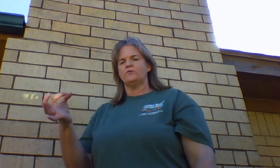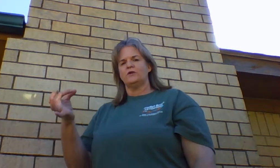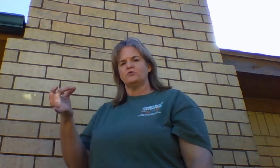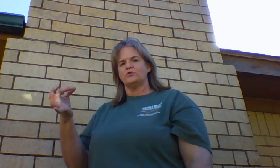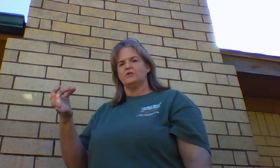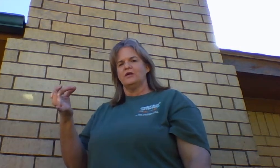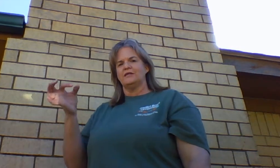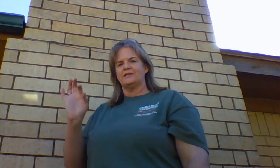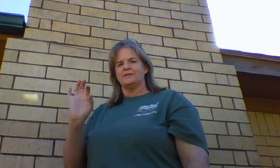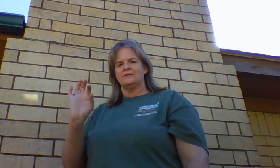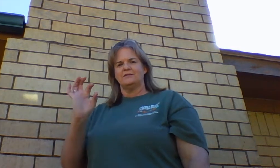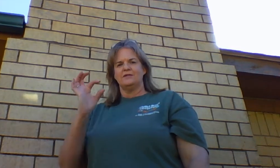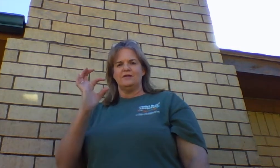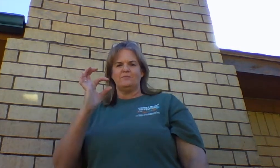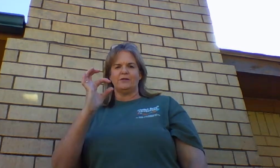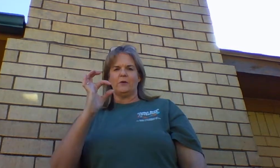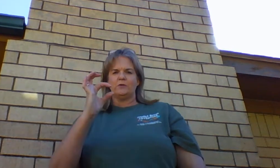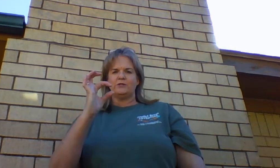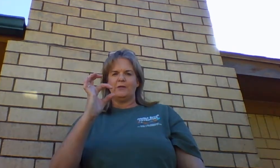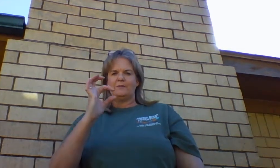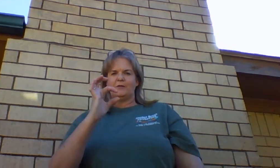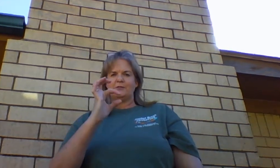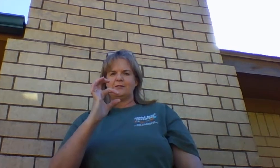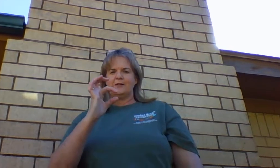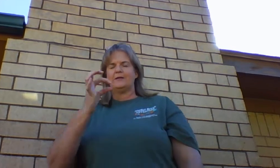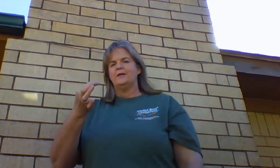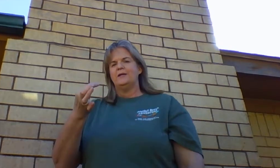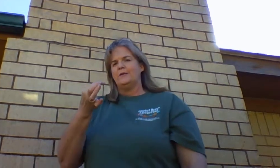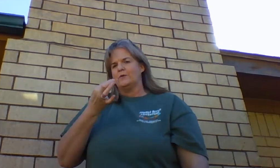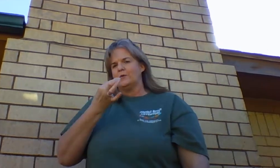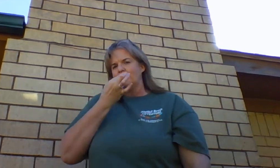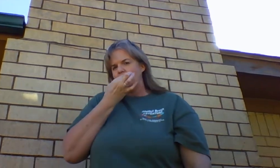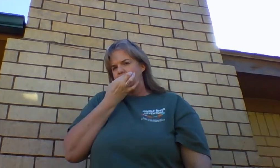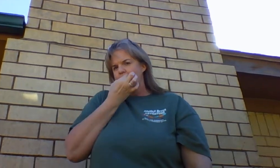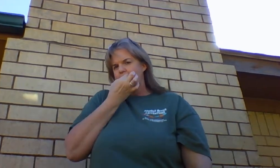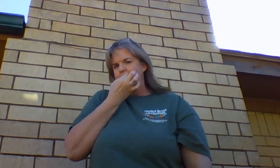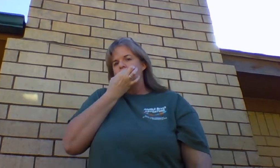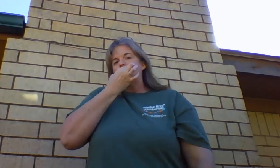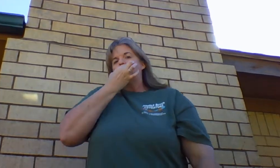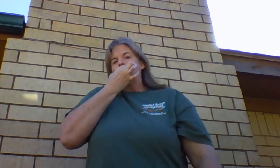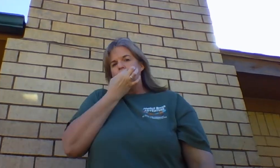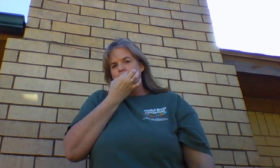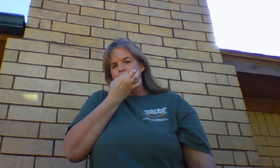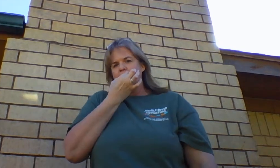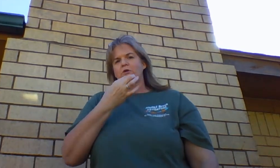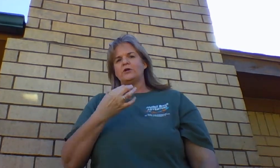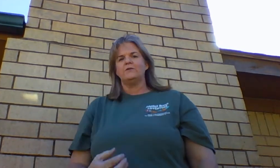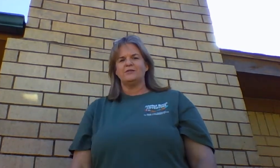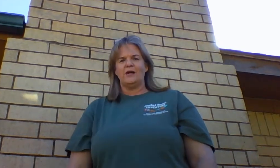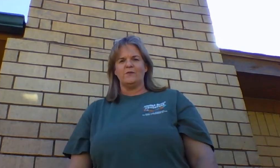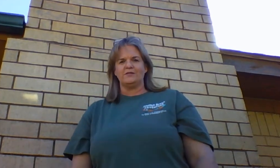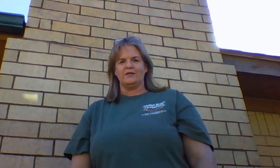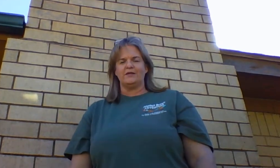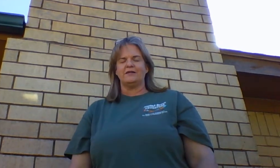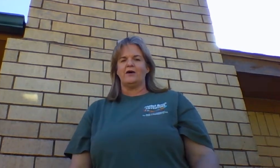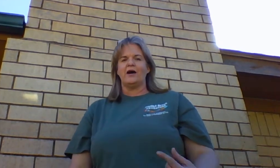fingers like the O shape. Can you see that? And you're going to put that in your mouth, and you're going to imitate whistling. Now, I